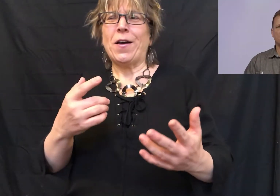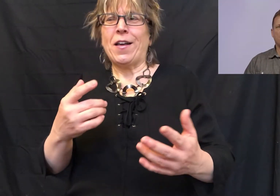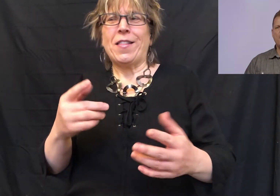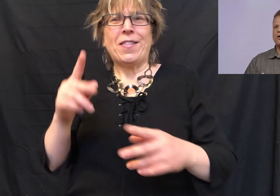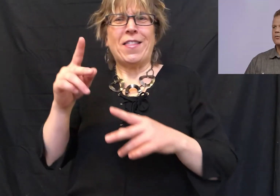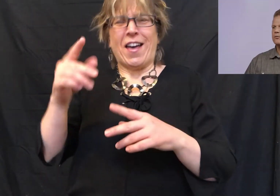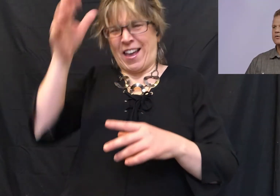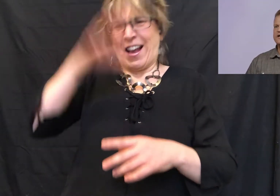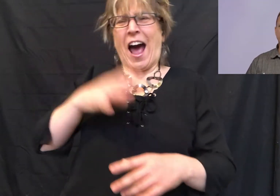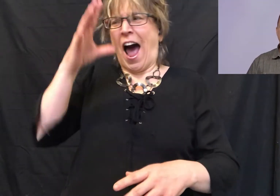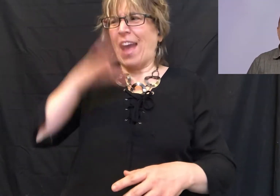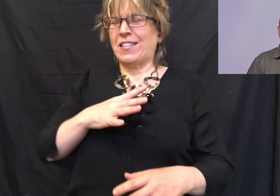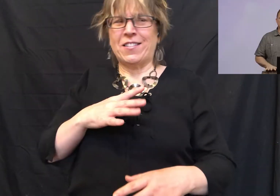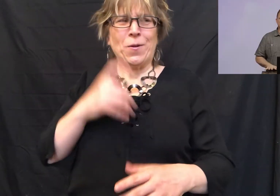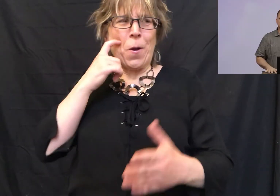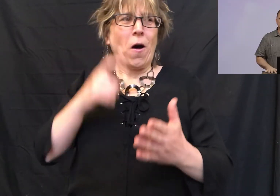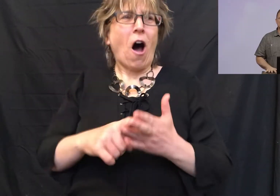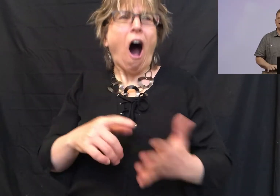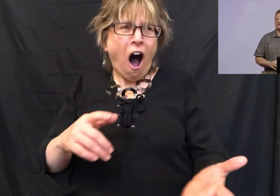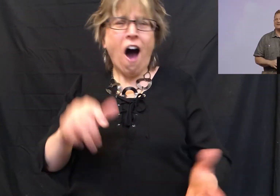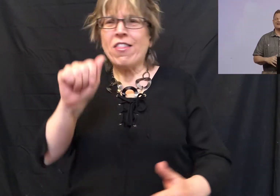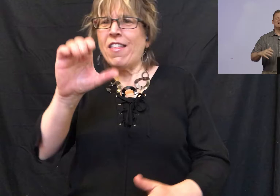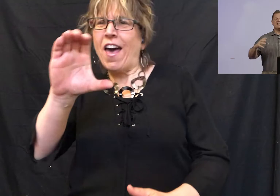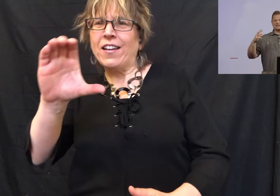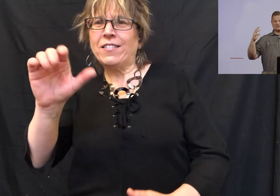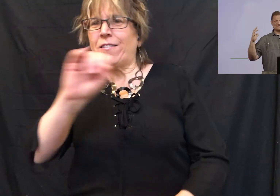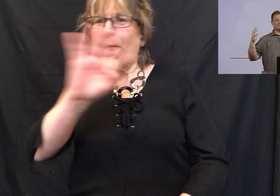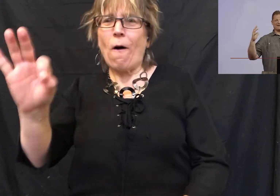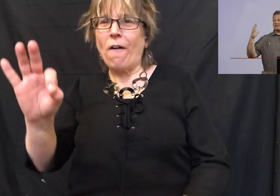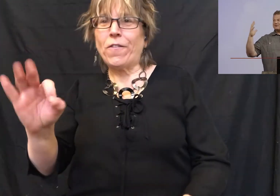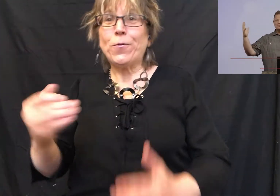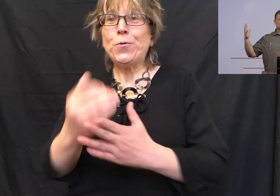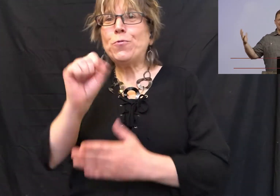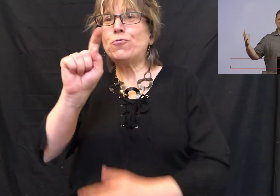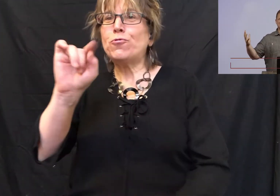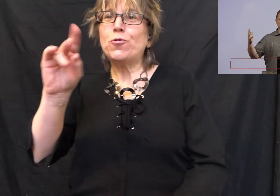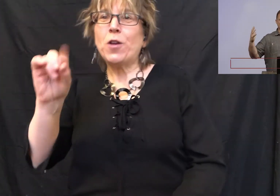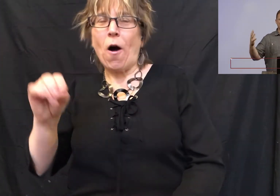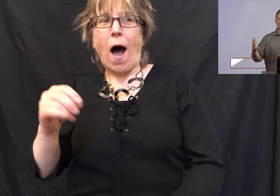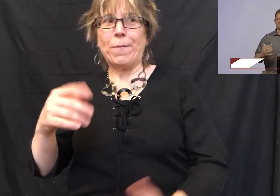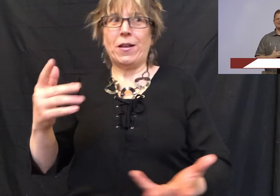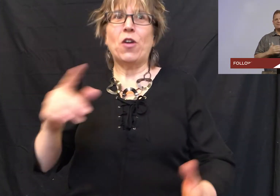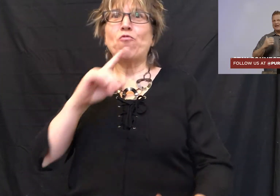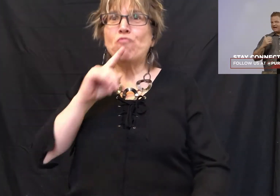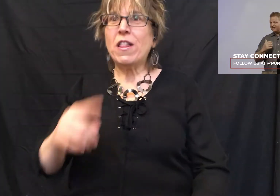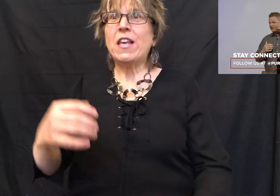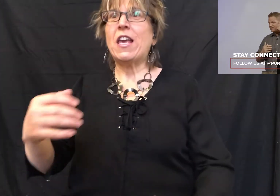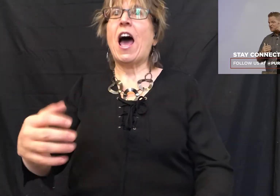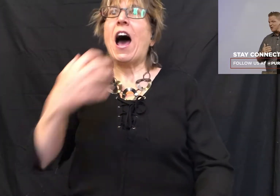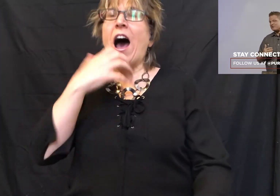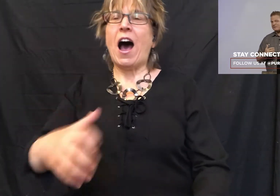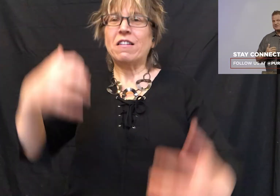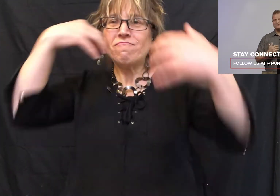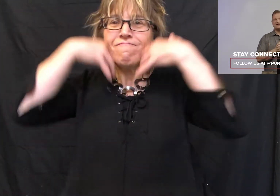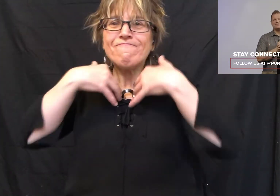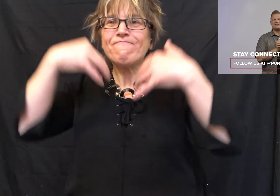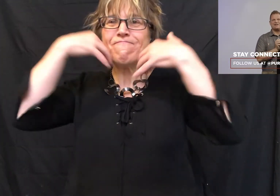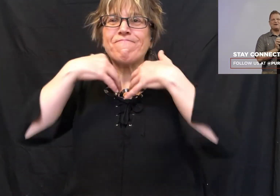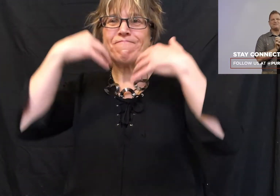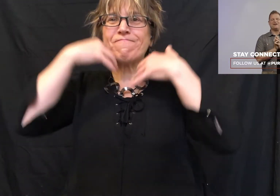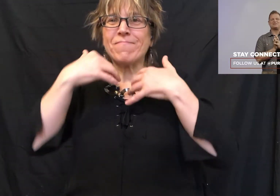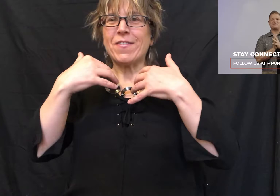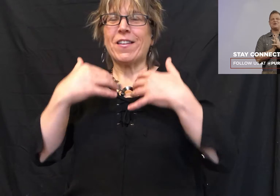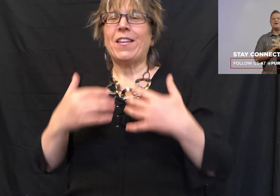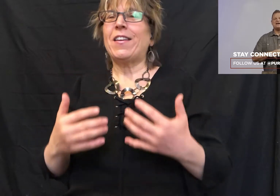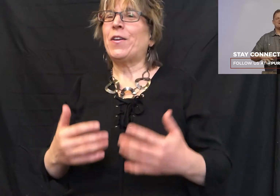they're like, oh, we didn't have the AC on in the new studio. I'm like, are those new lights in there that hot? Because I literally had sweat drips coming down the side